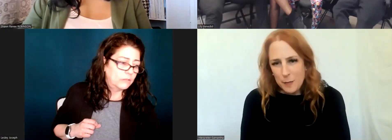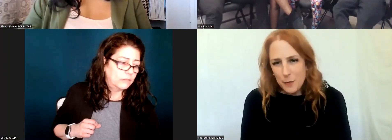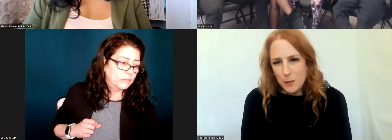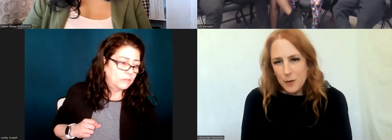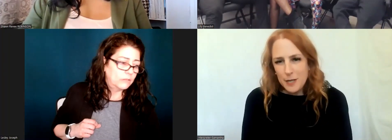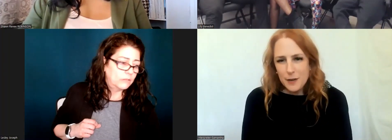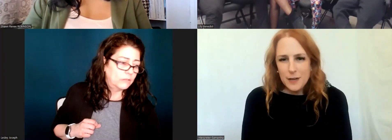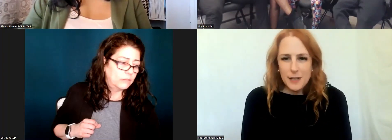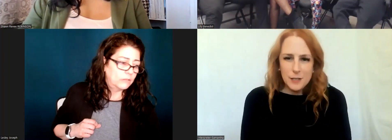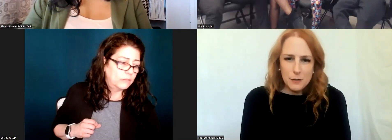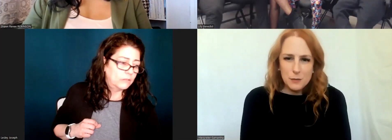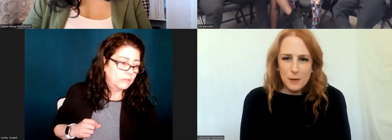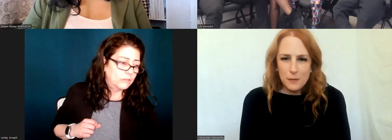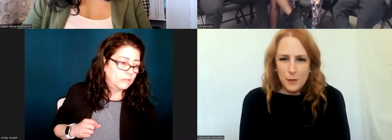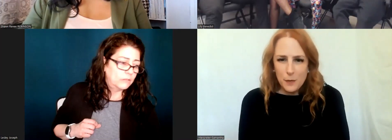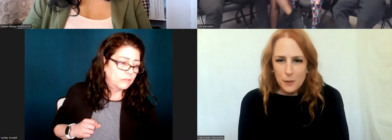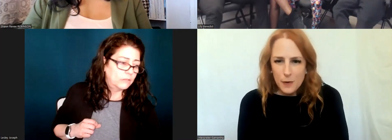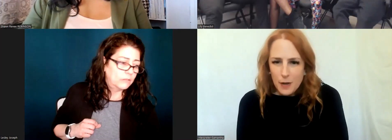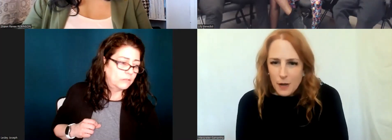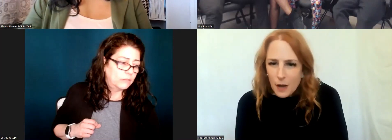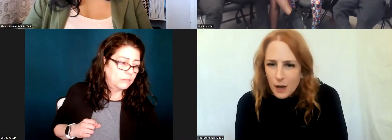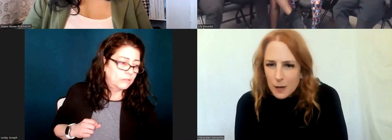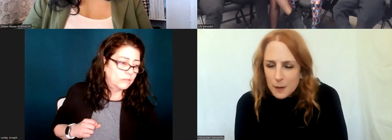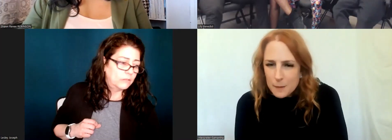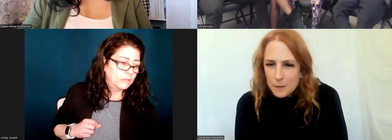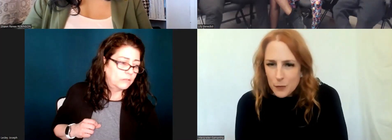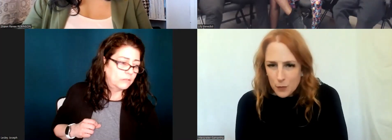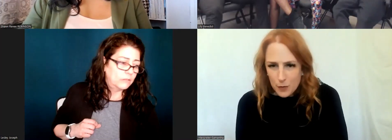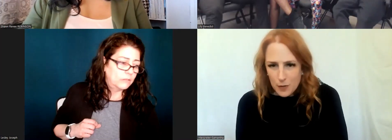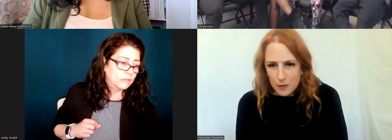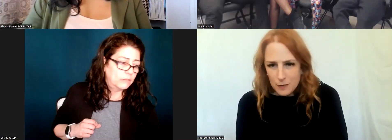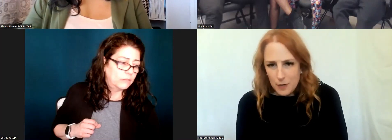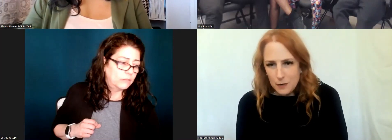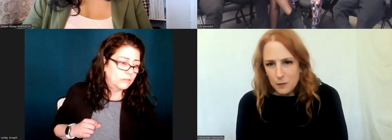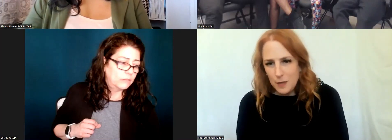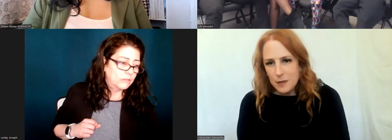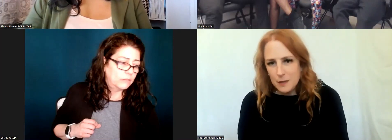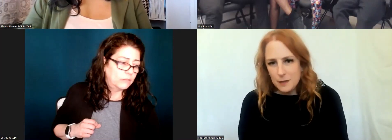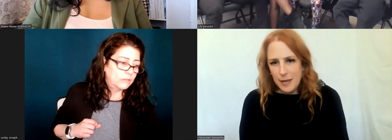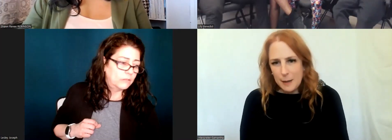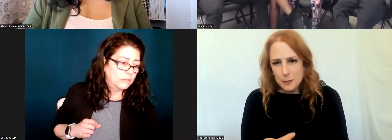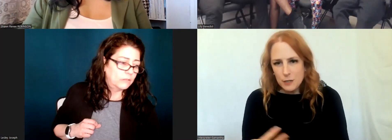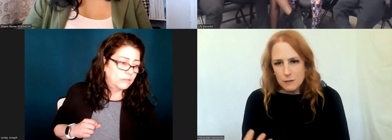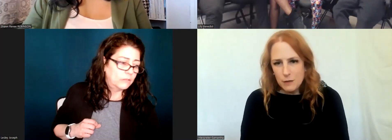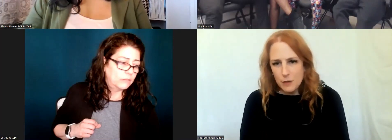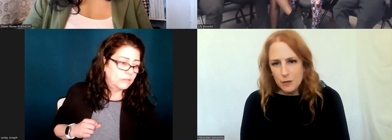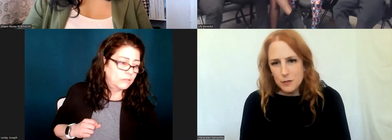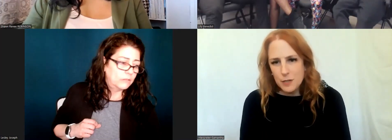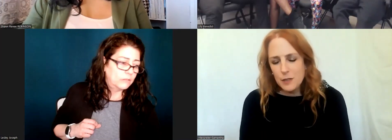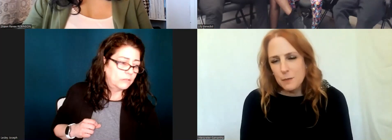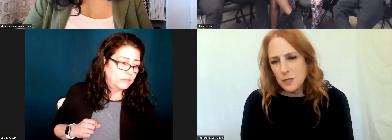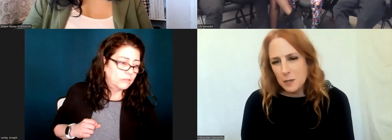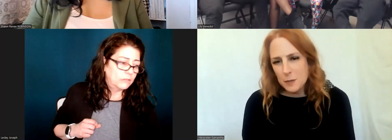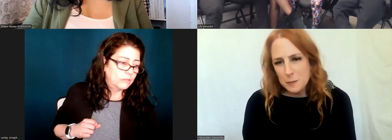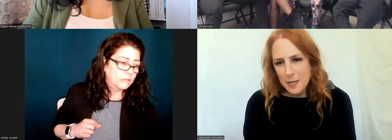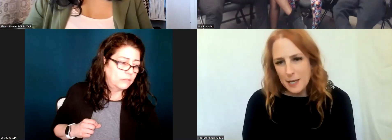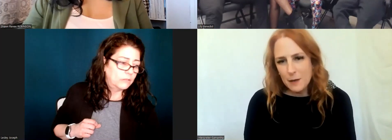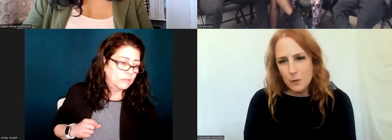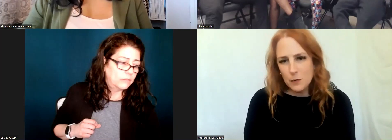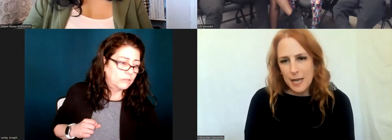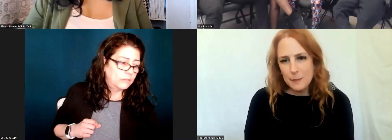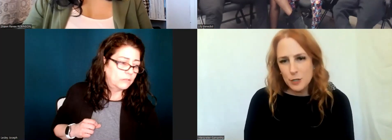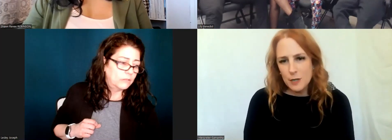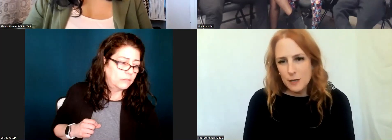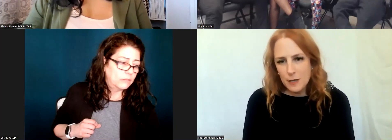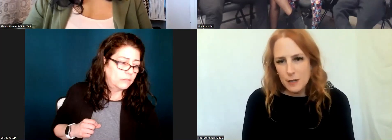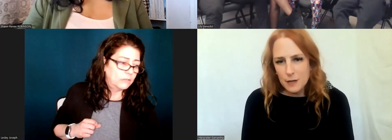lot of people who are hearing, I could use my phone, or, you know, the caption you can use when someone's speaking,